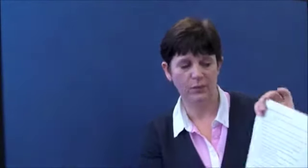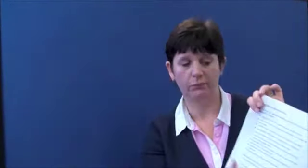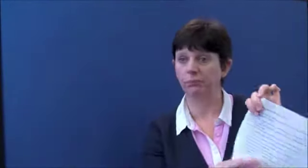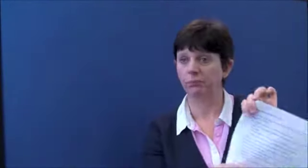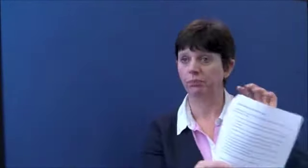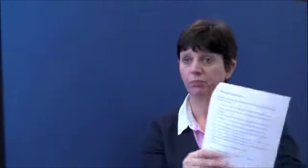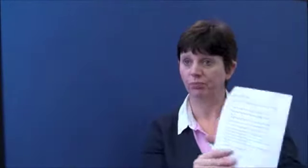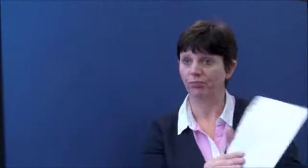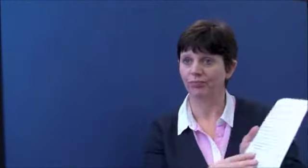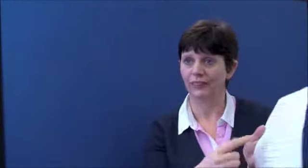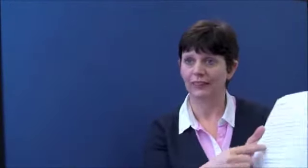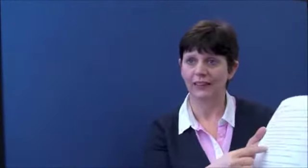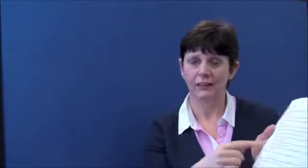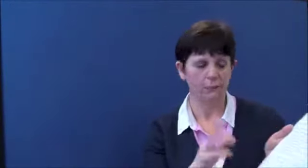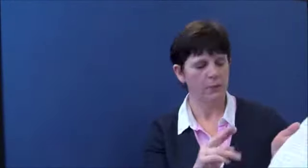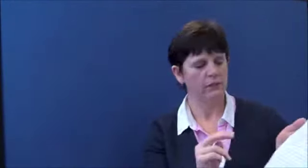support they received.